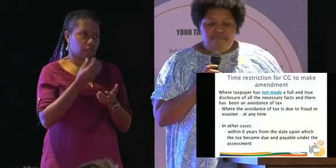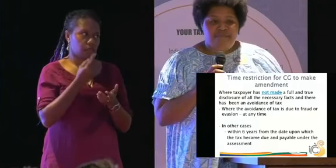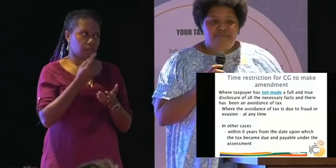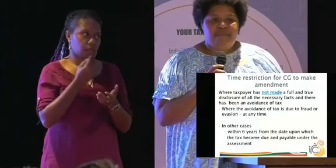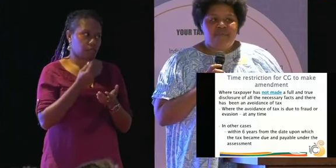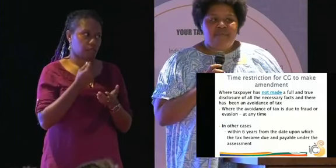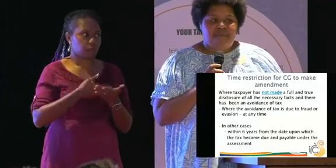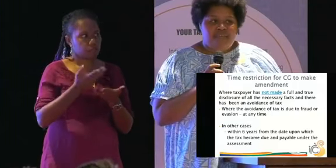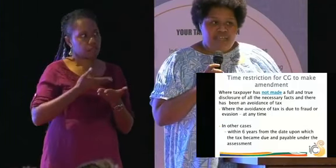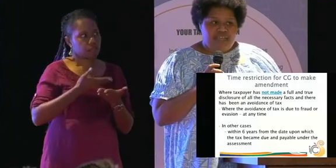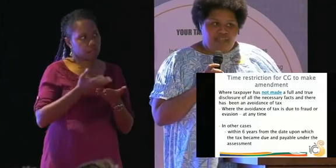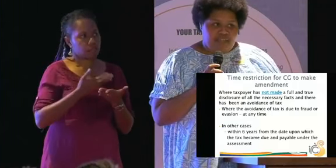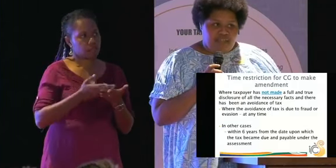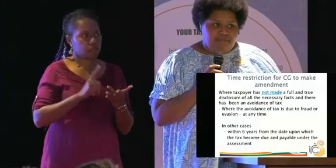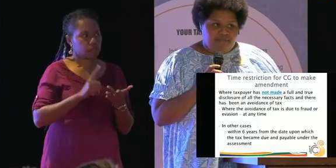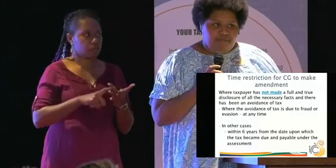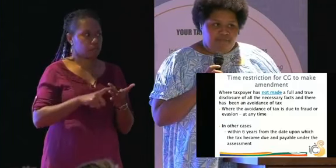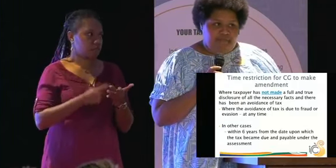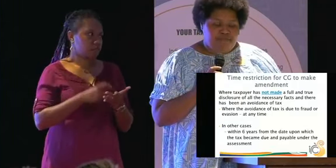have